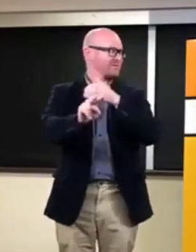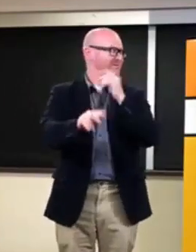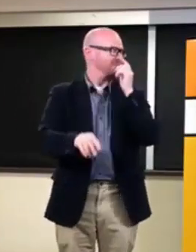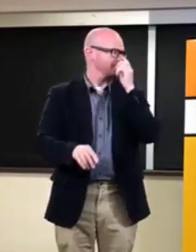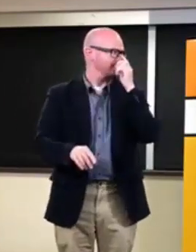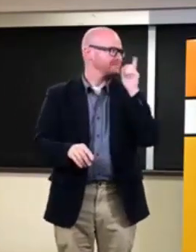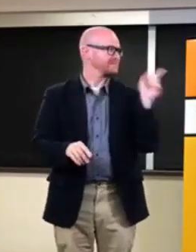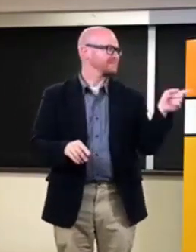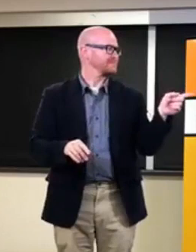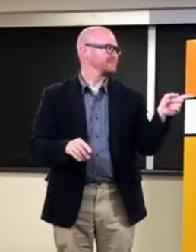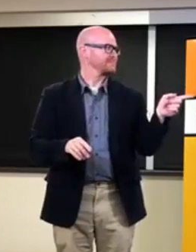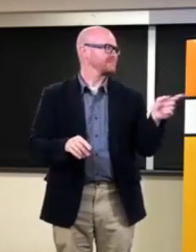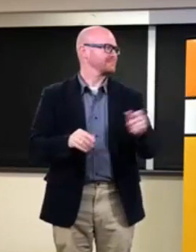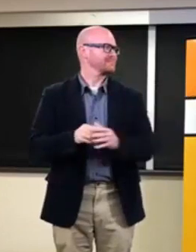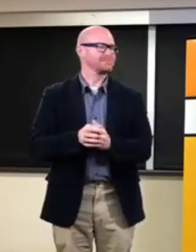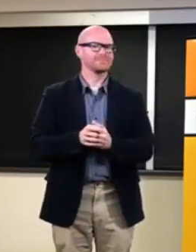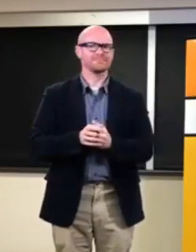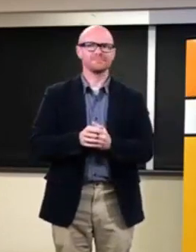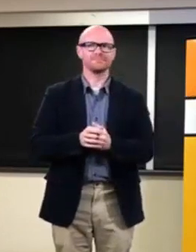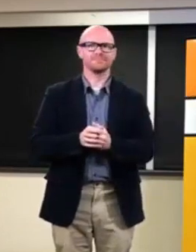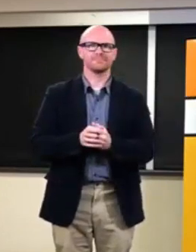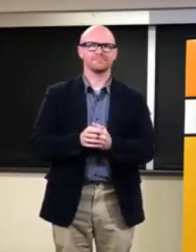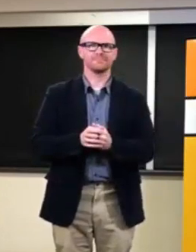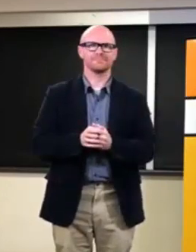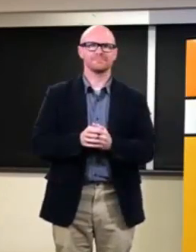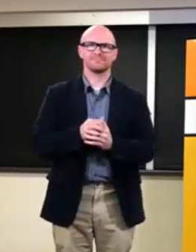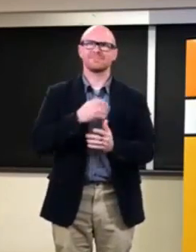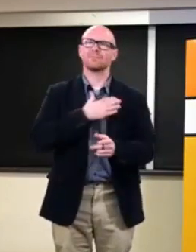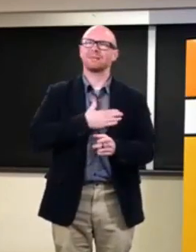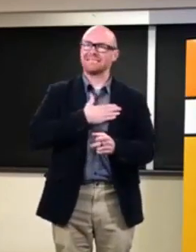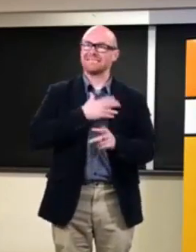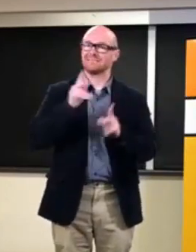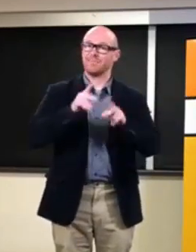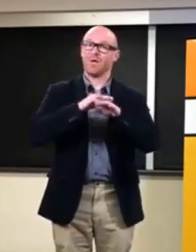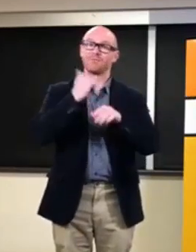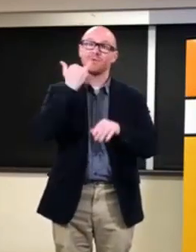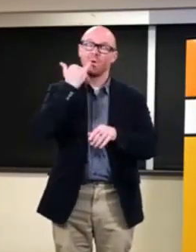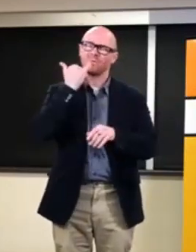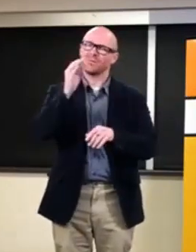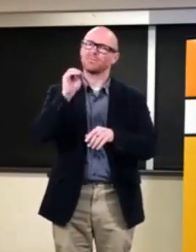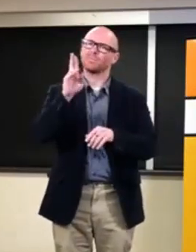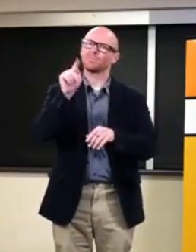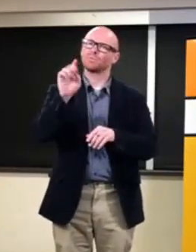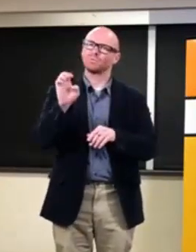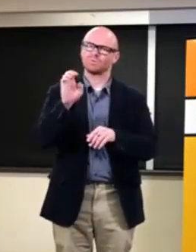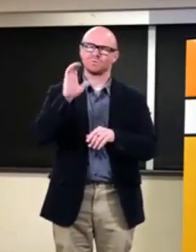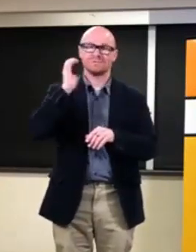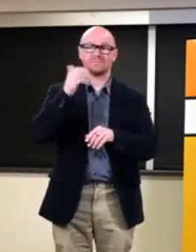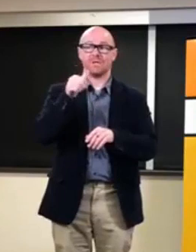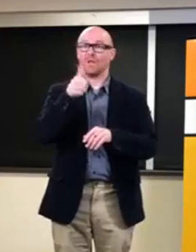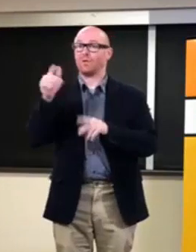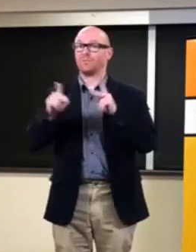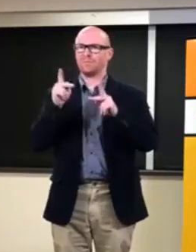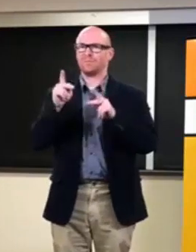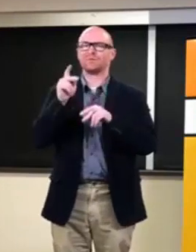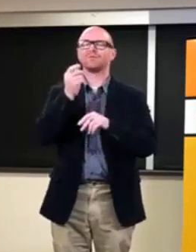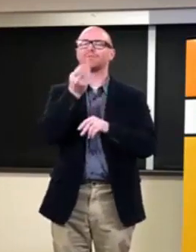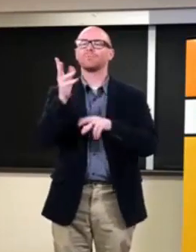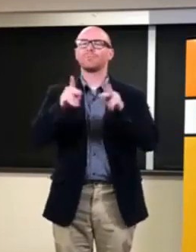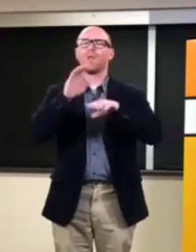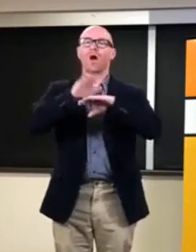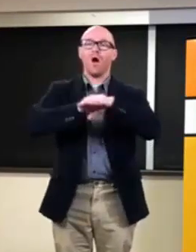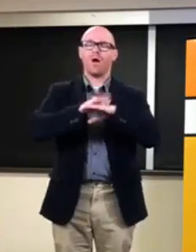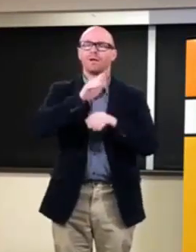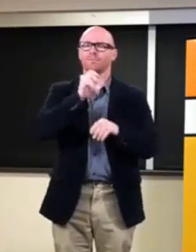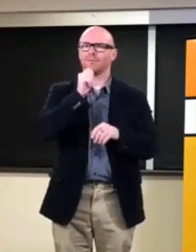Angela answers that, if we could, if you're not speaking, if you're not answering a question, if you could mute yourself, just so everybody else can hear the questions, that would be helpful. Thanks. Sorry,